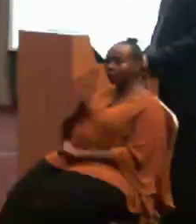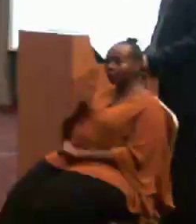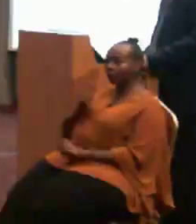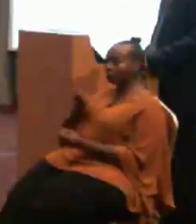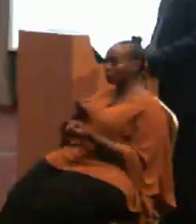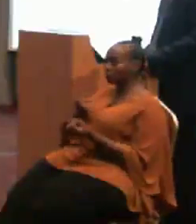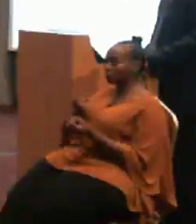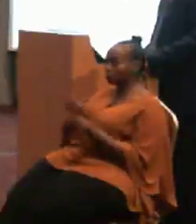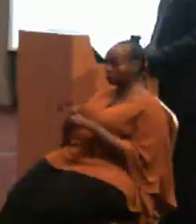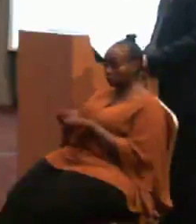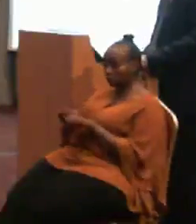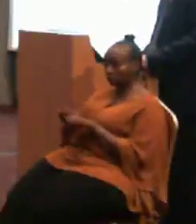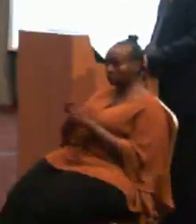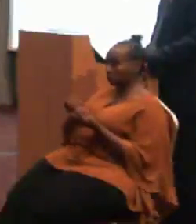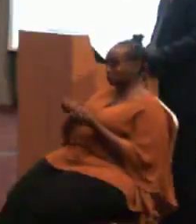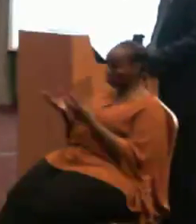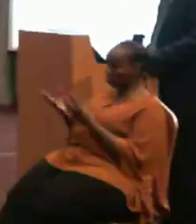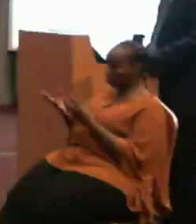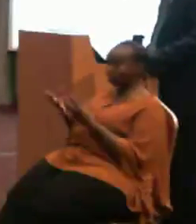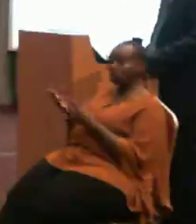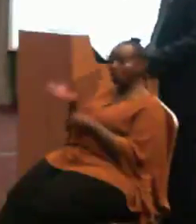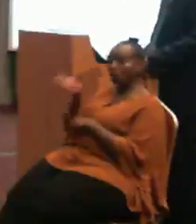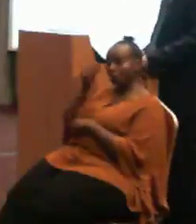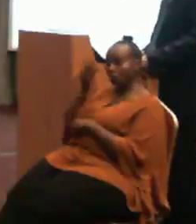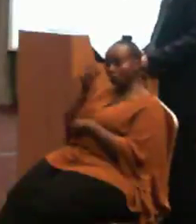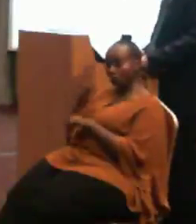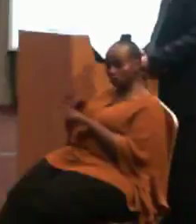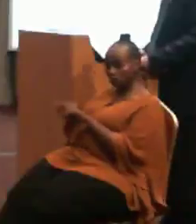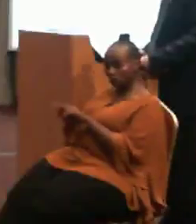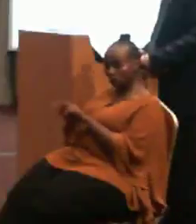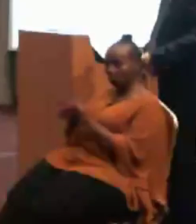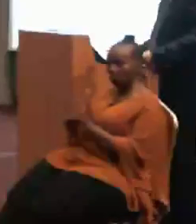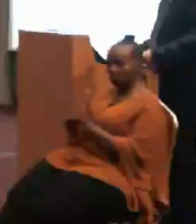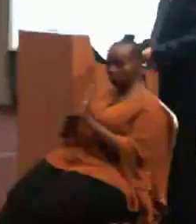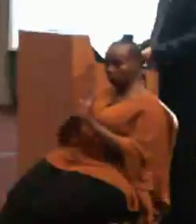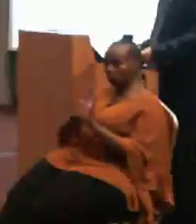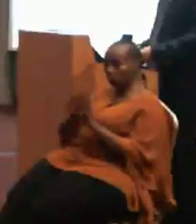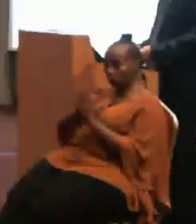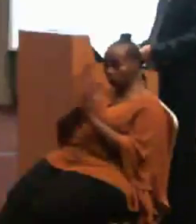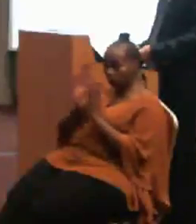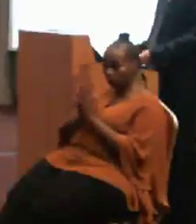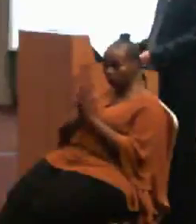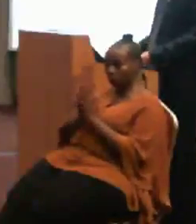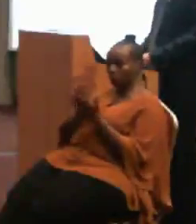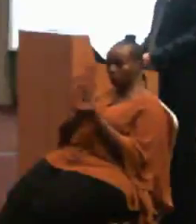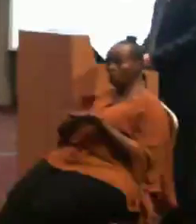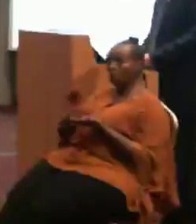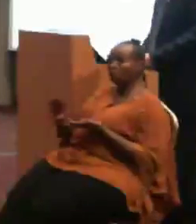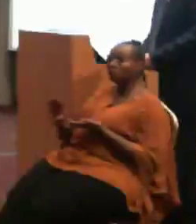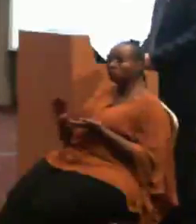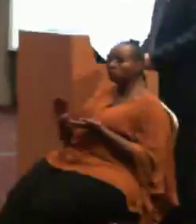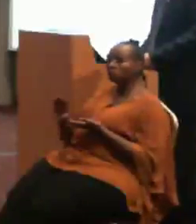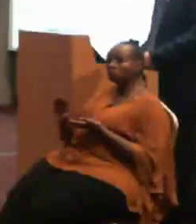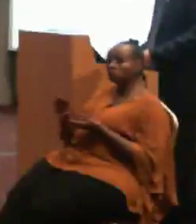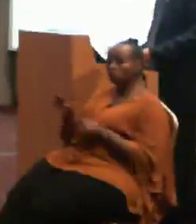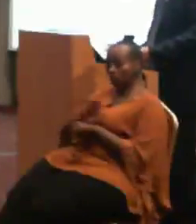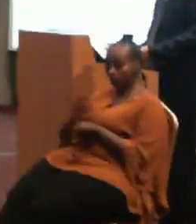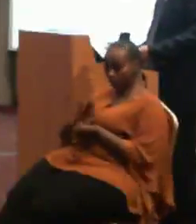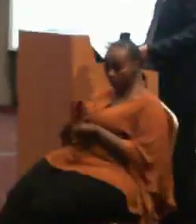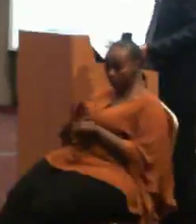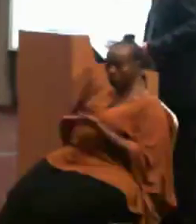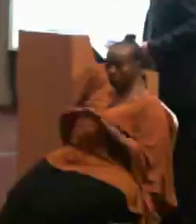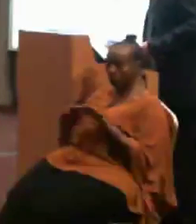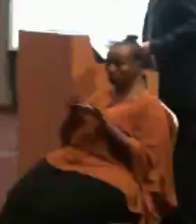us with such audited information and demonstrate all those fixed costs that you are claiming in your